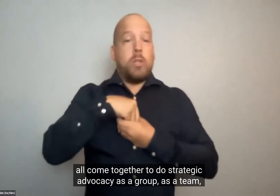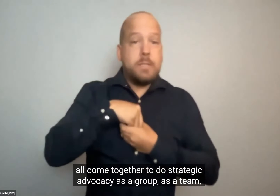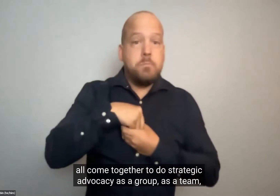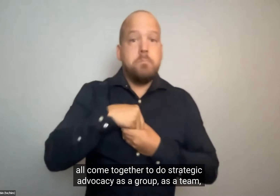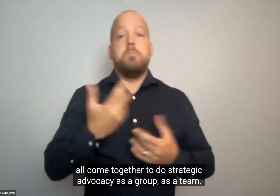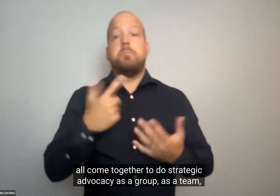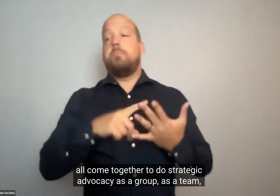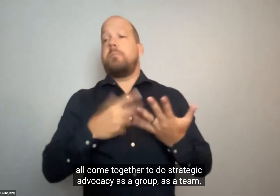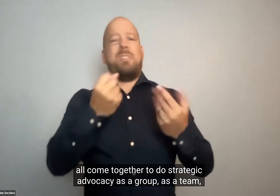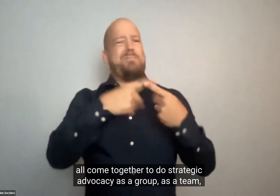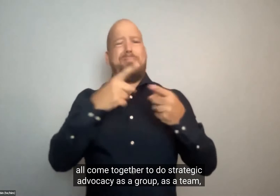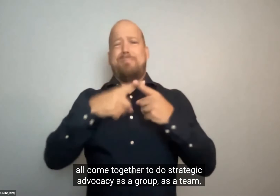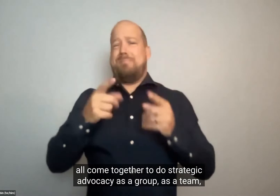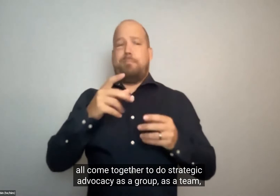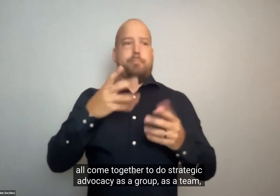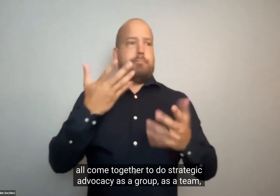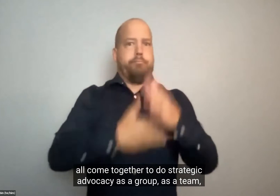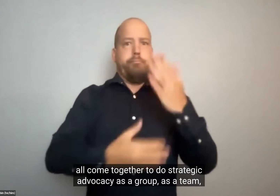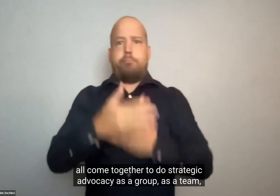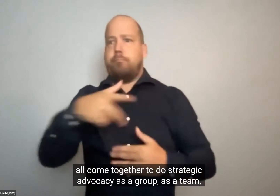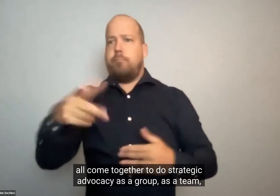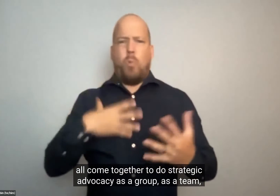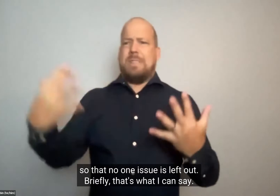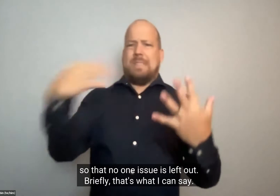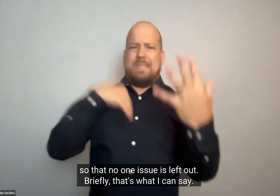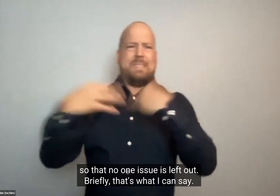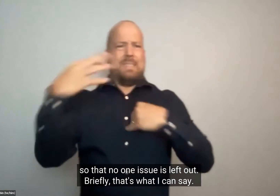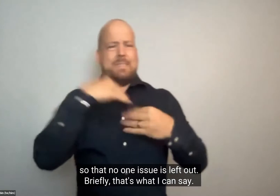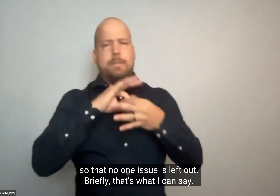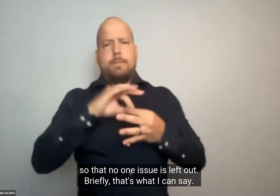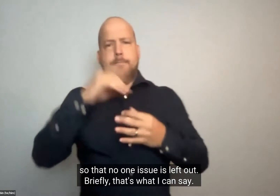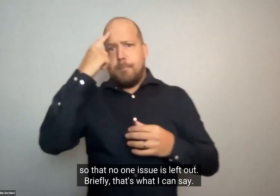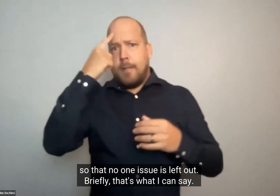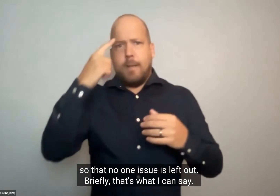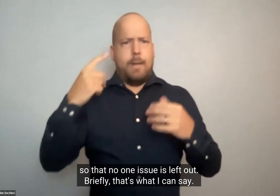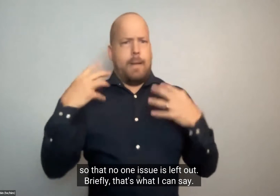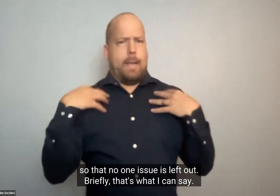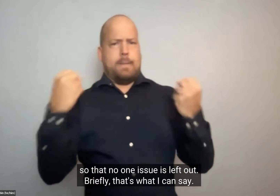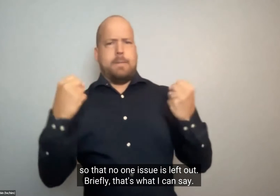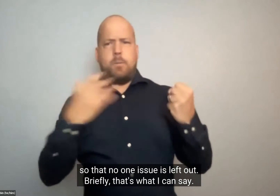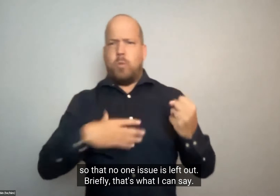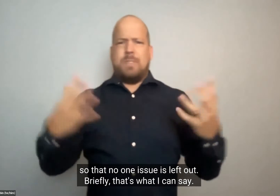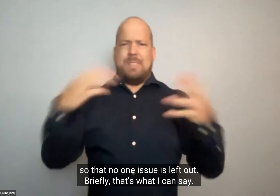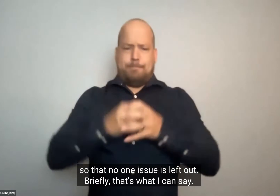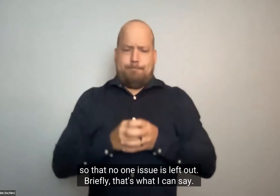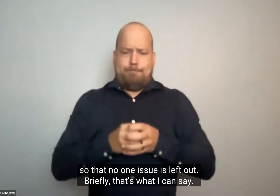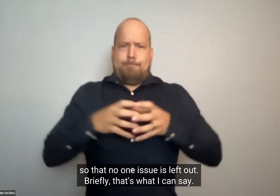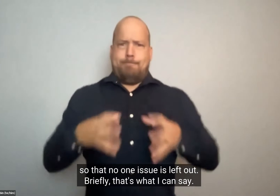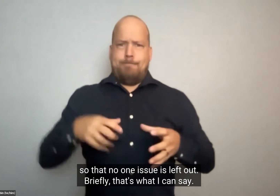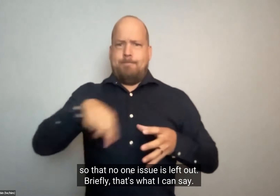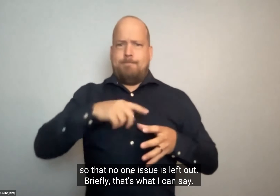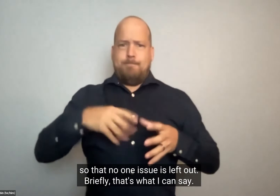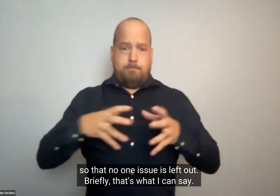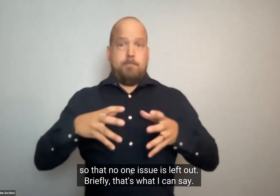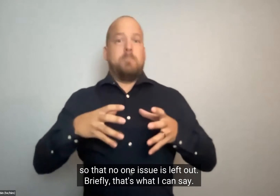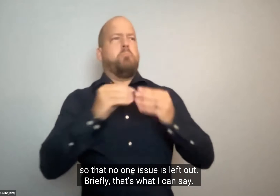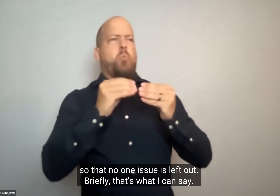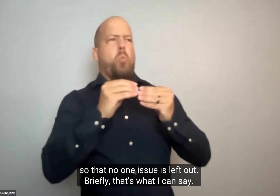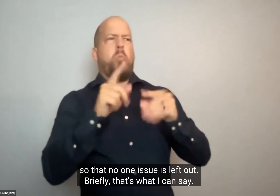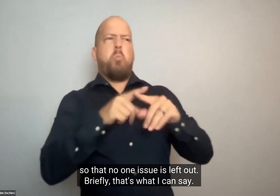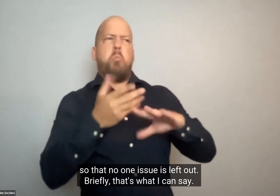advocacy as a group, as a team, so that no one issue is left out.